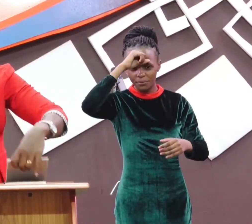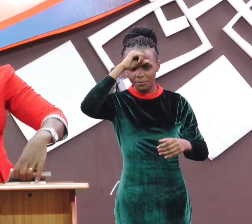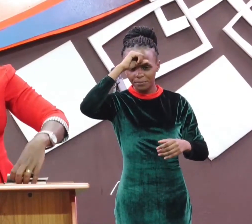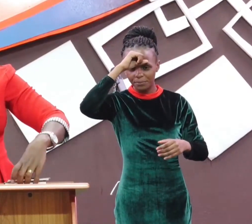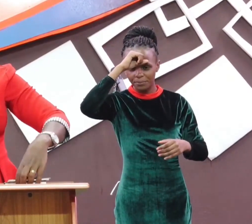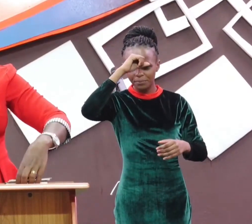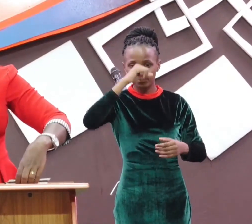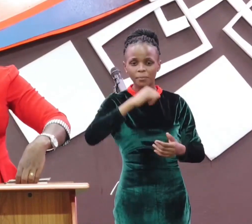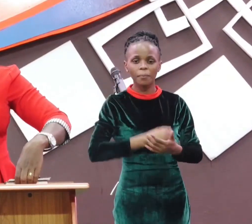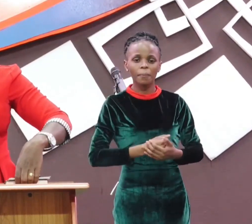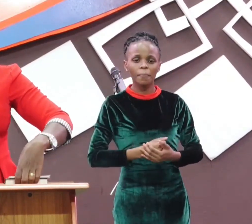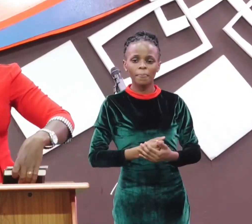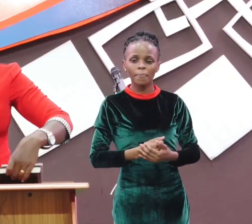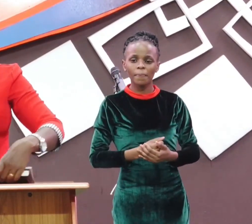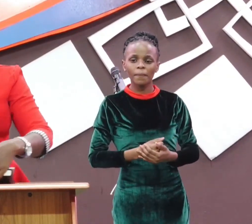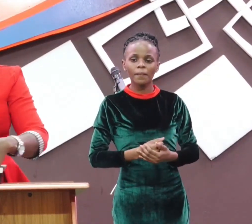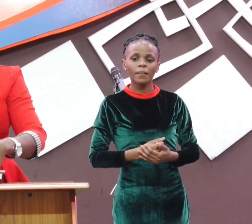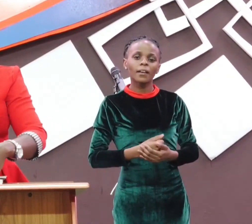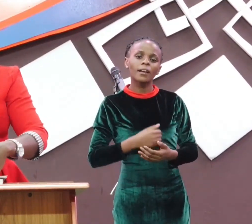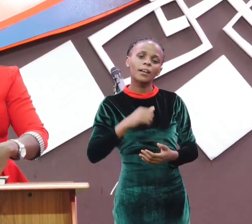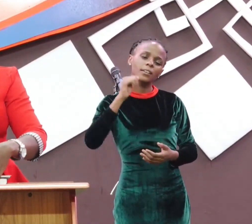sometimes I become foolish.